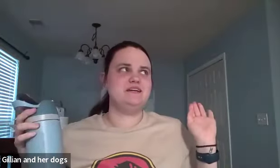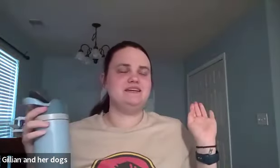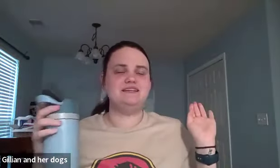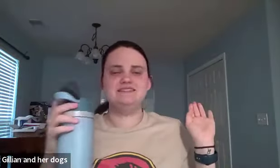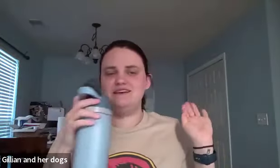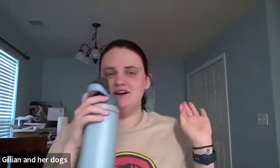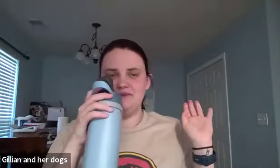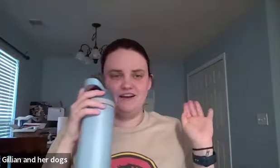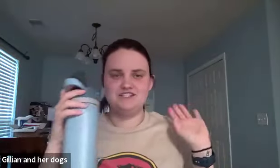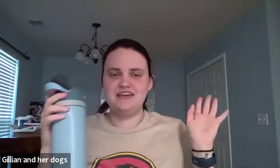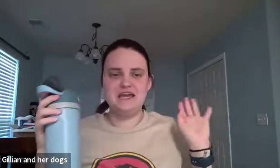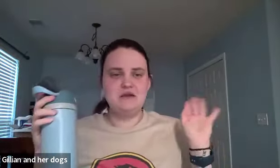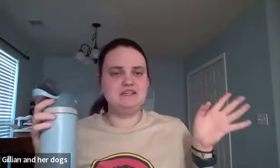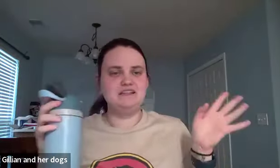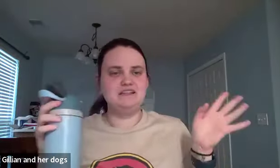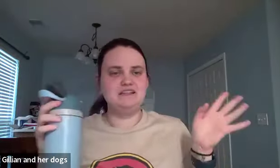my kids. Oh my gosh, they would love it.